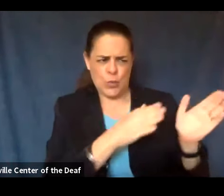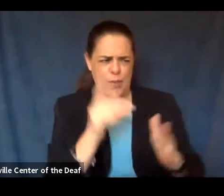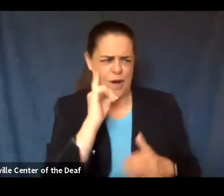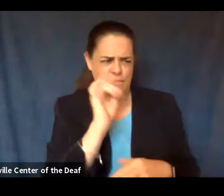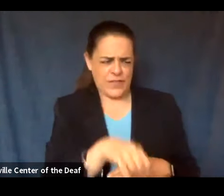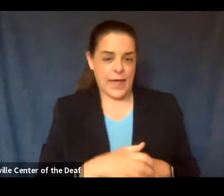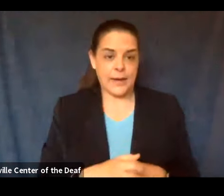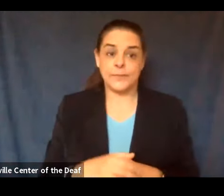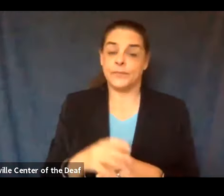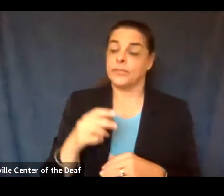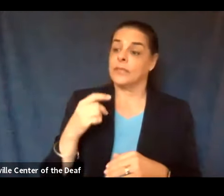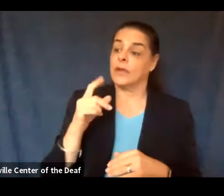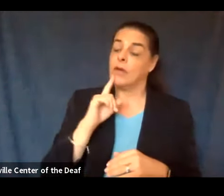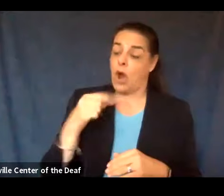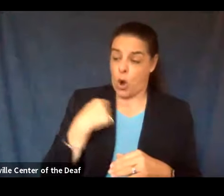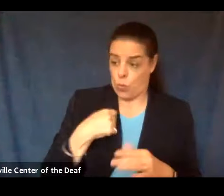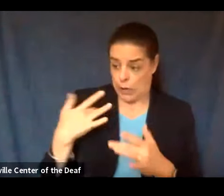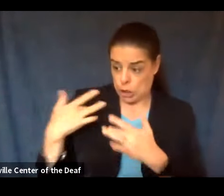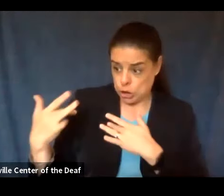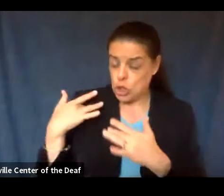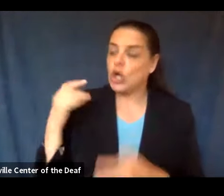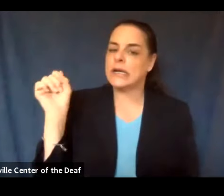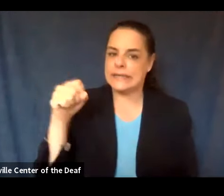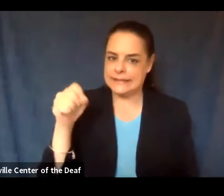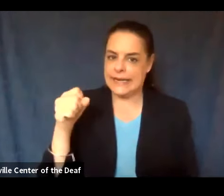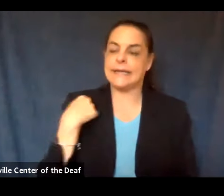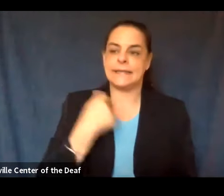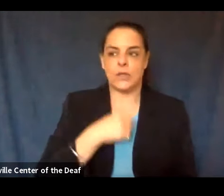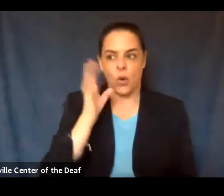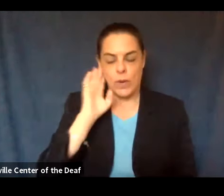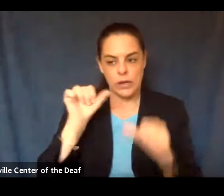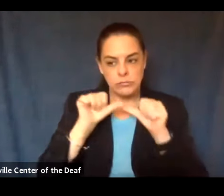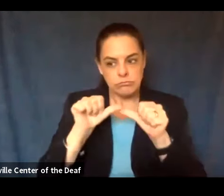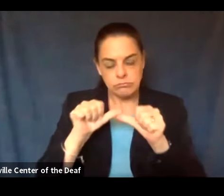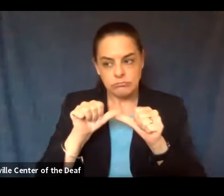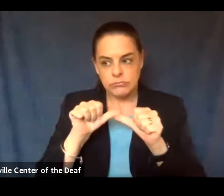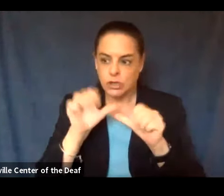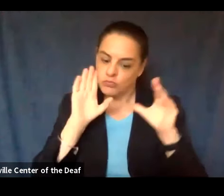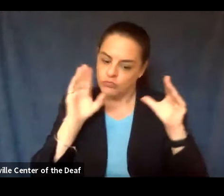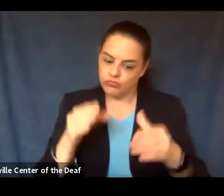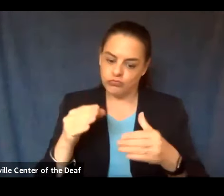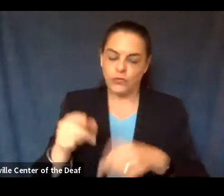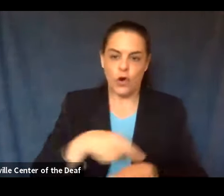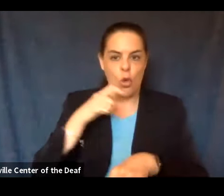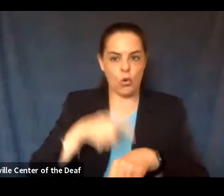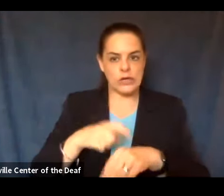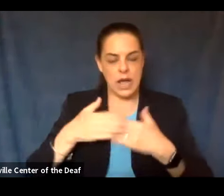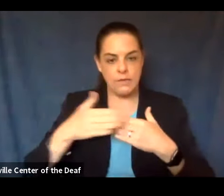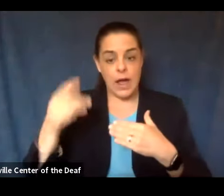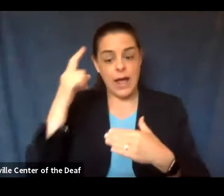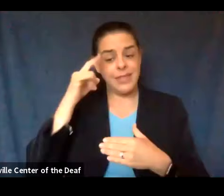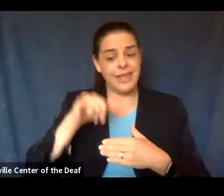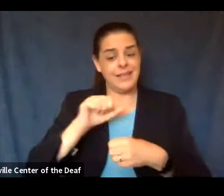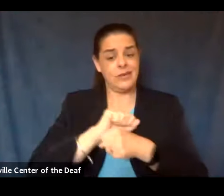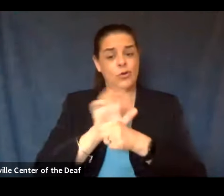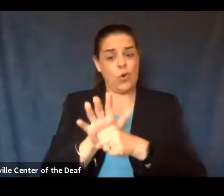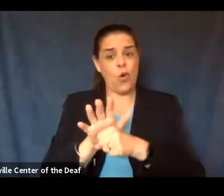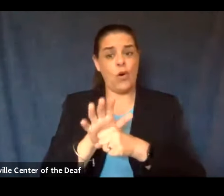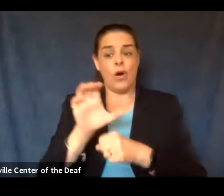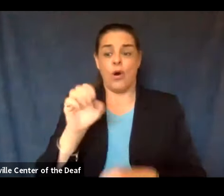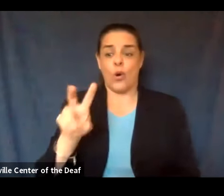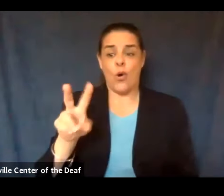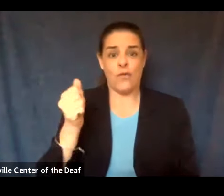we concerned? Are we vigilant? Yes, and we will be vigilant for a long time going forward. I think COVID-19 will be with us and a part